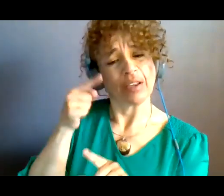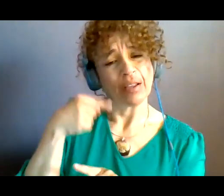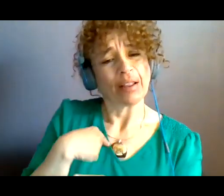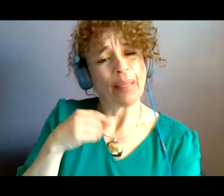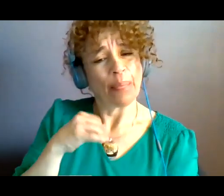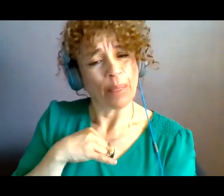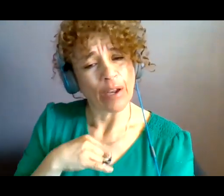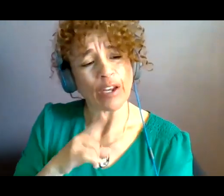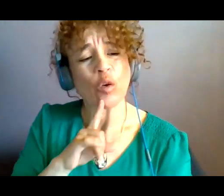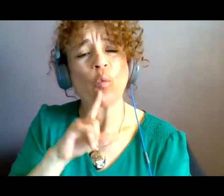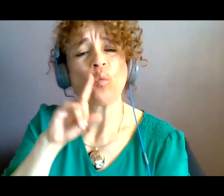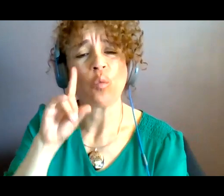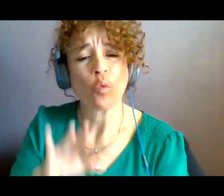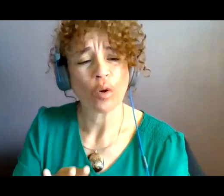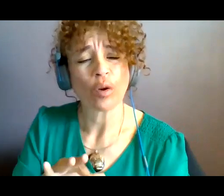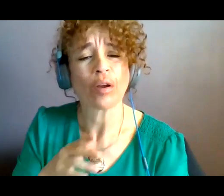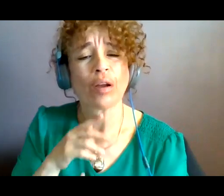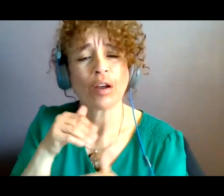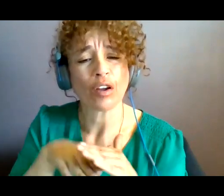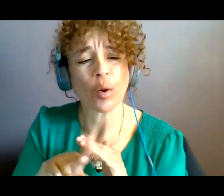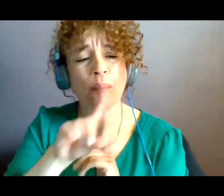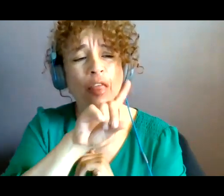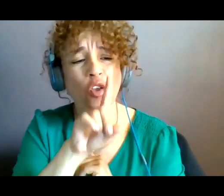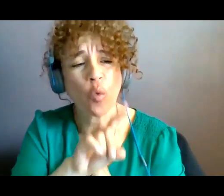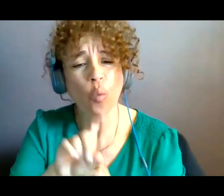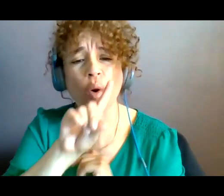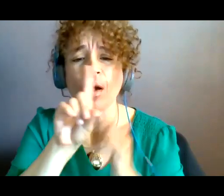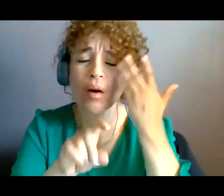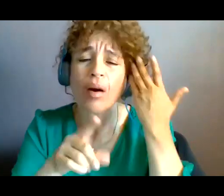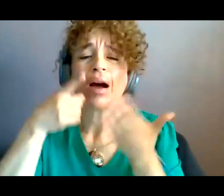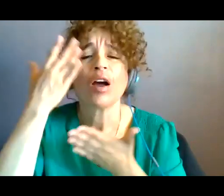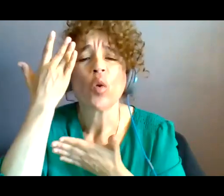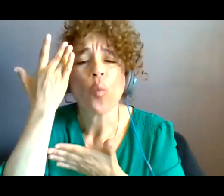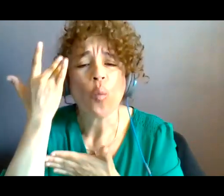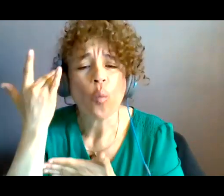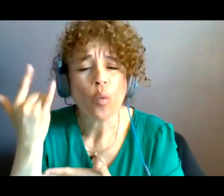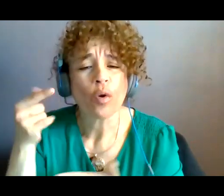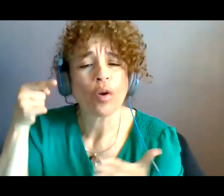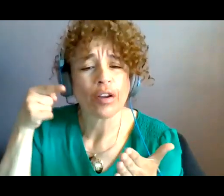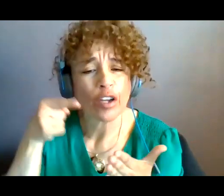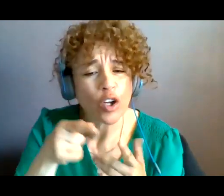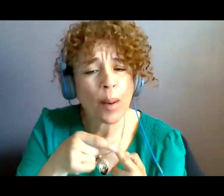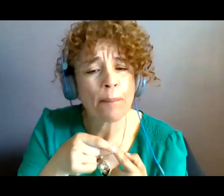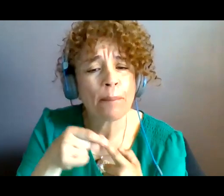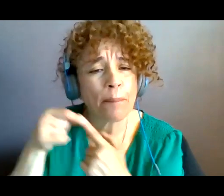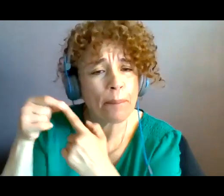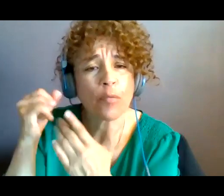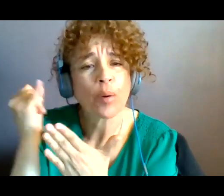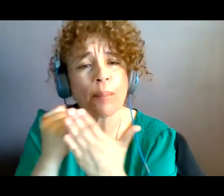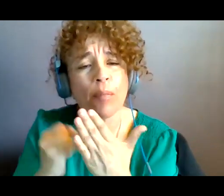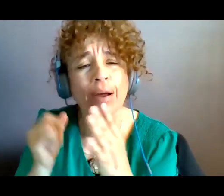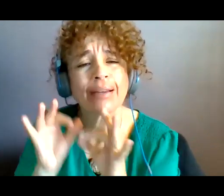I get really intrigued by the question of, why does this particular art